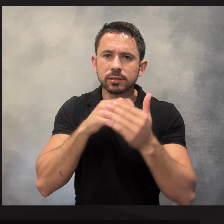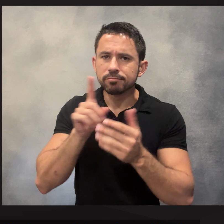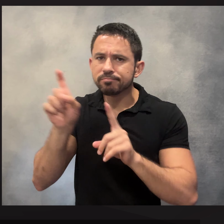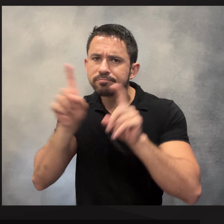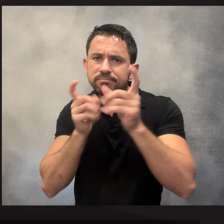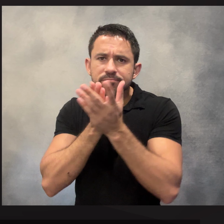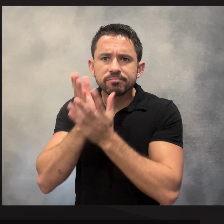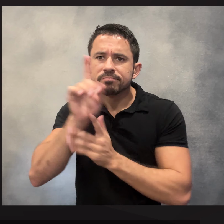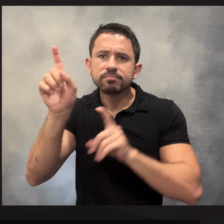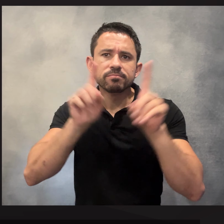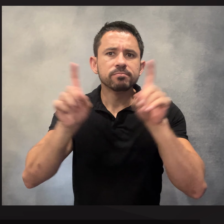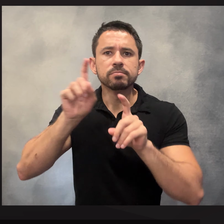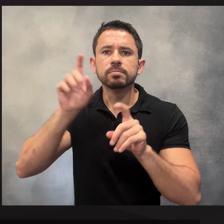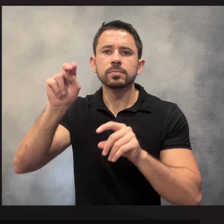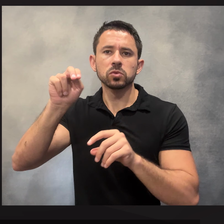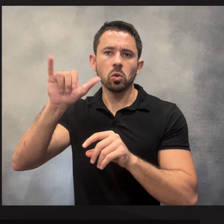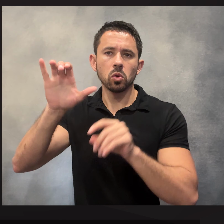website.